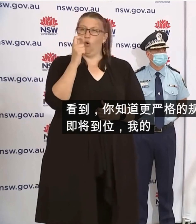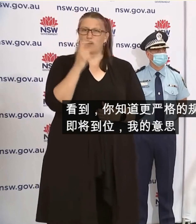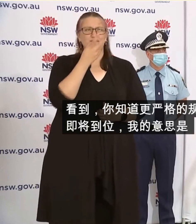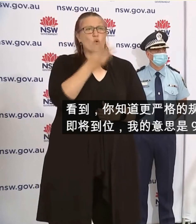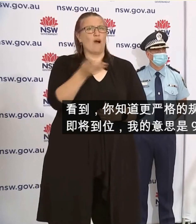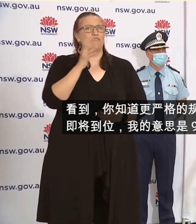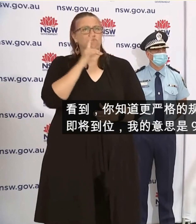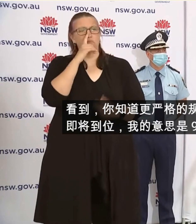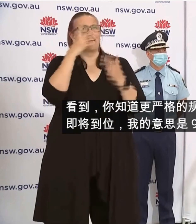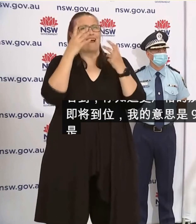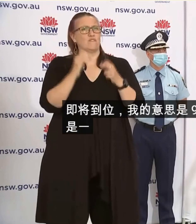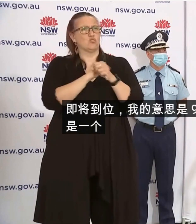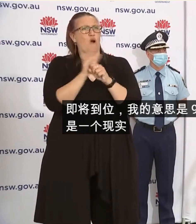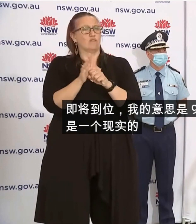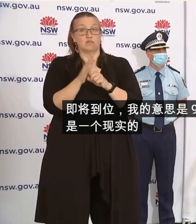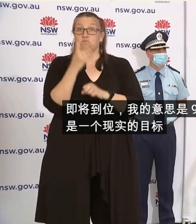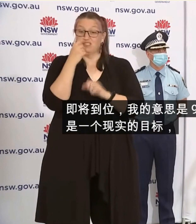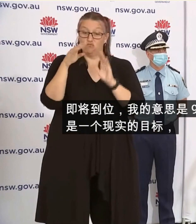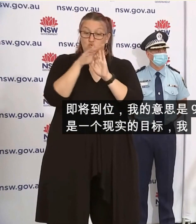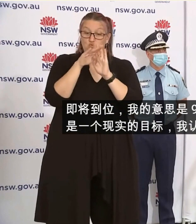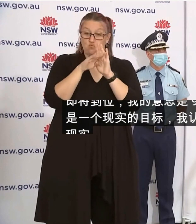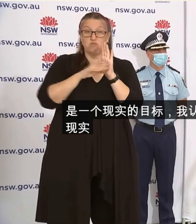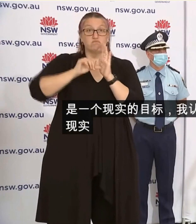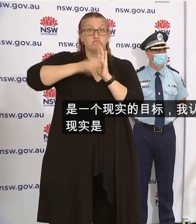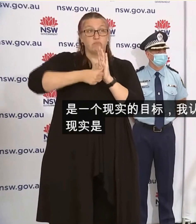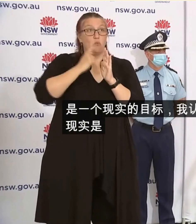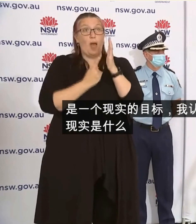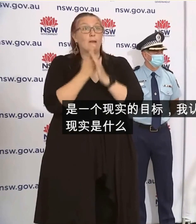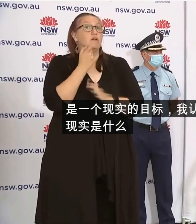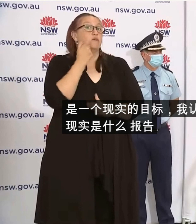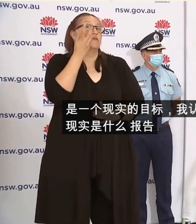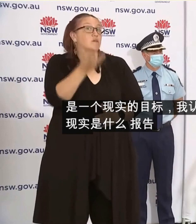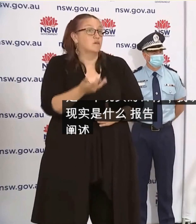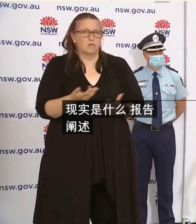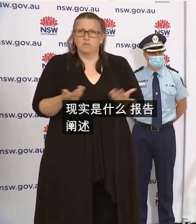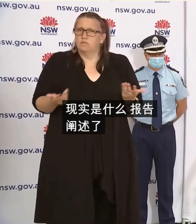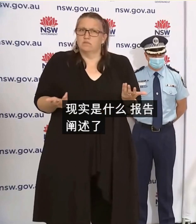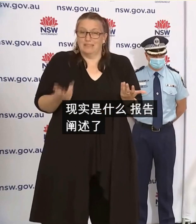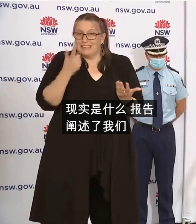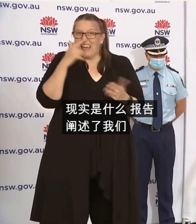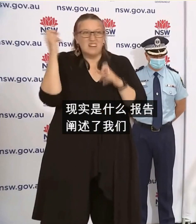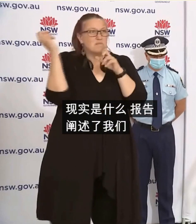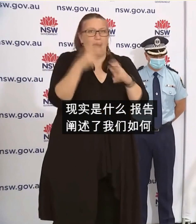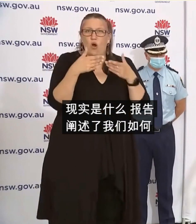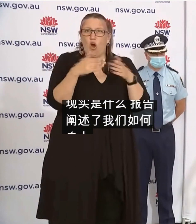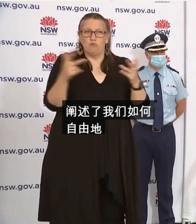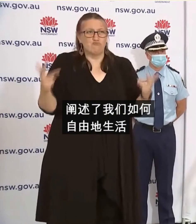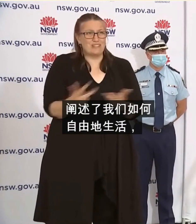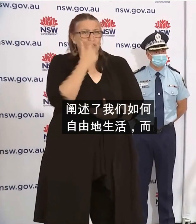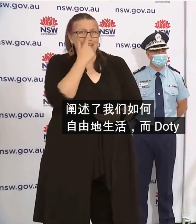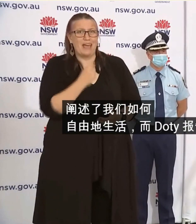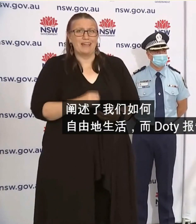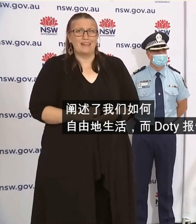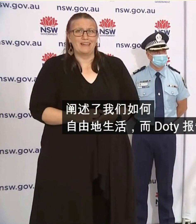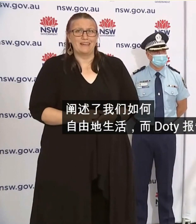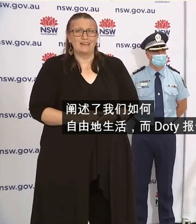into place. I mean, is September a realistic goal? Look, I think what is realistic is what the Doherty report sets out in terms of how we live life freely.